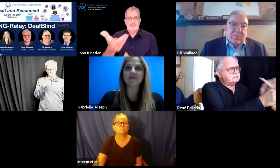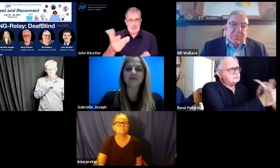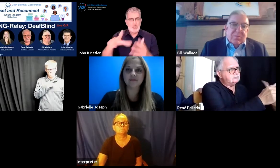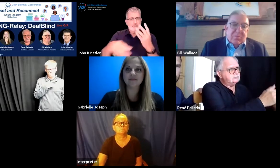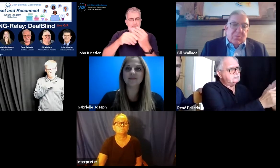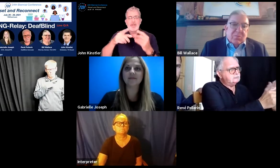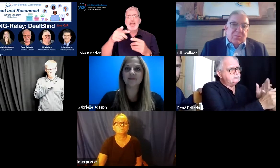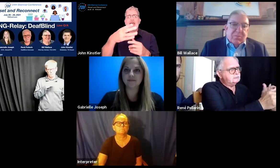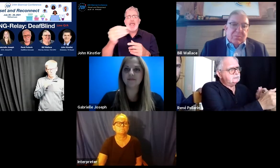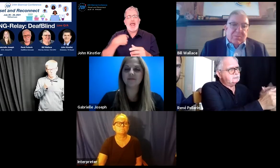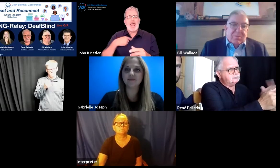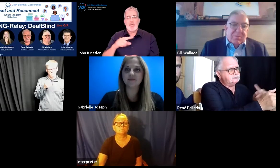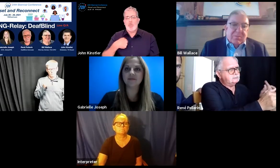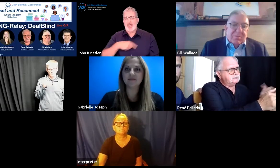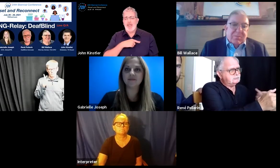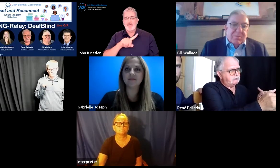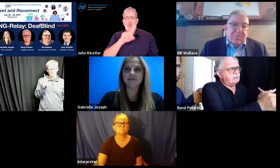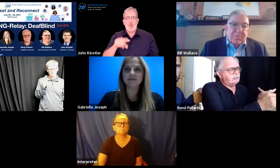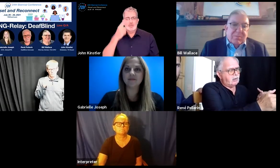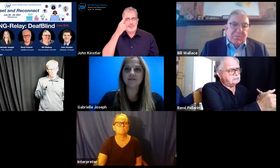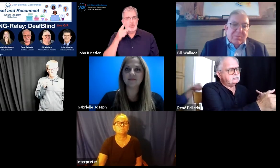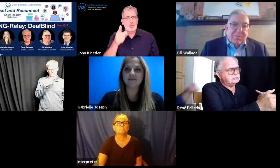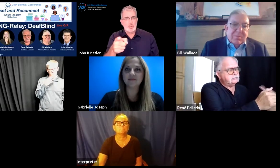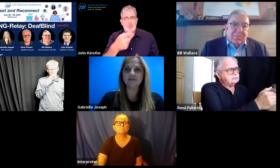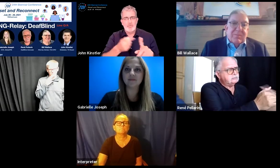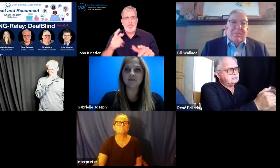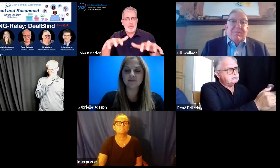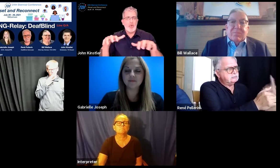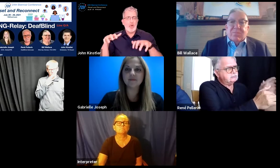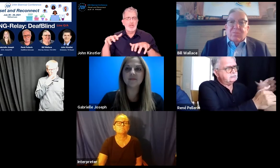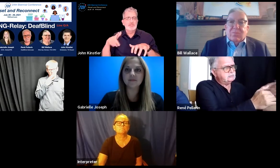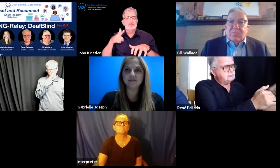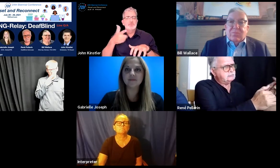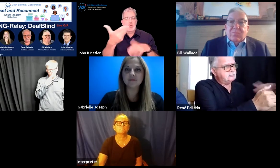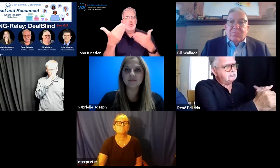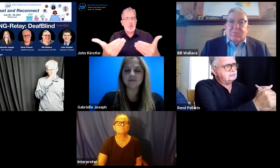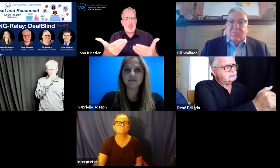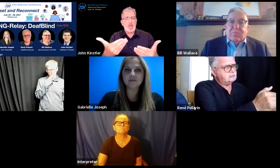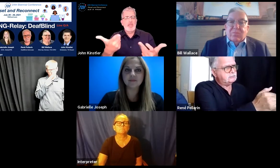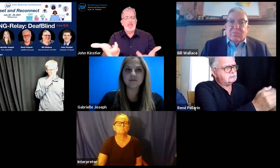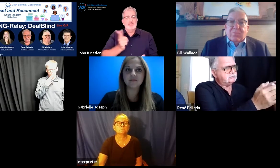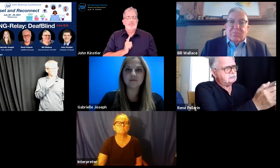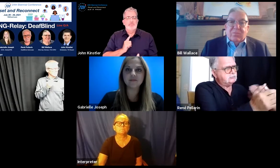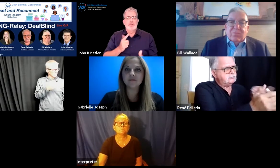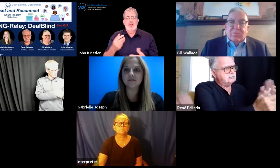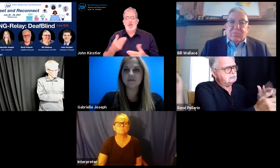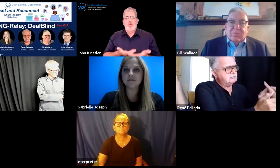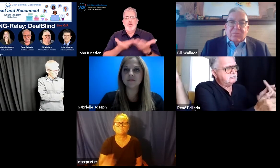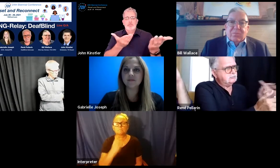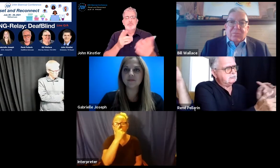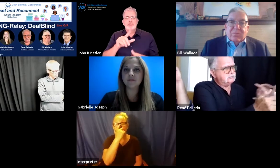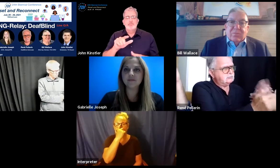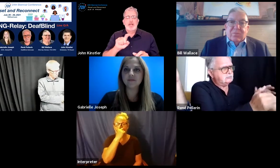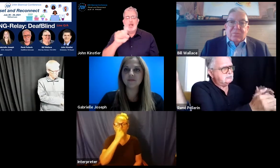that is awesome. I'm gonna go ahead and turn that over to Bill. Now we have a question for you. This is from the audience.